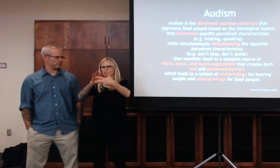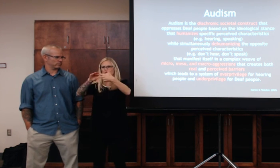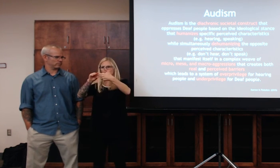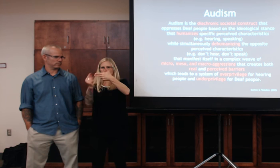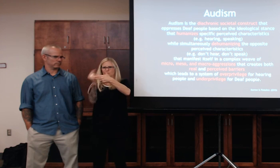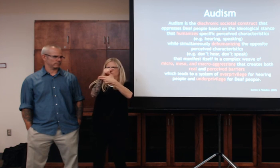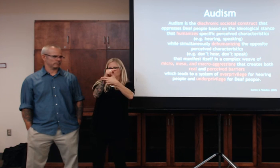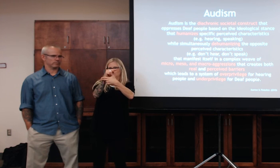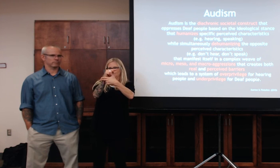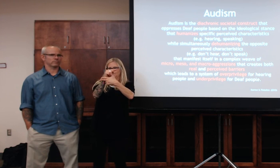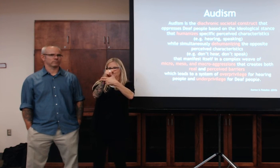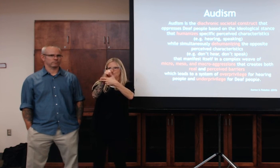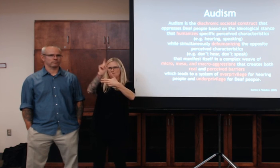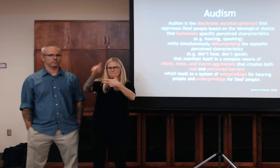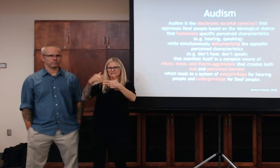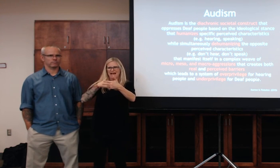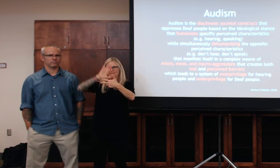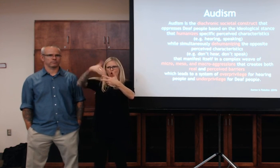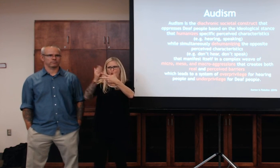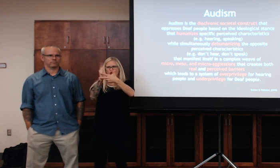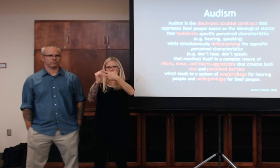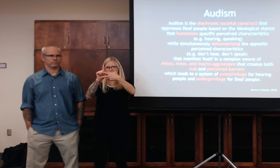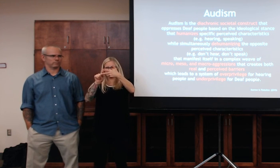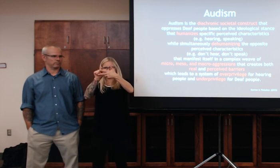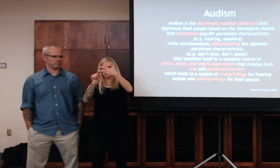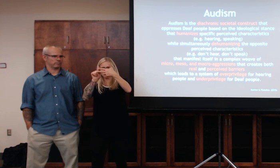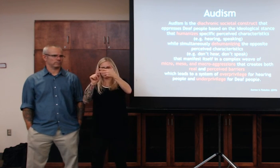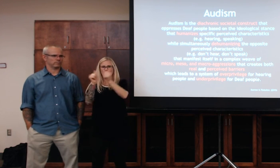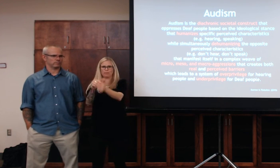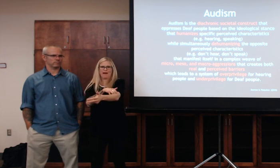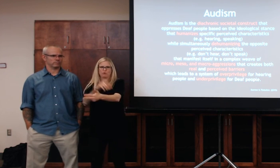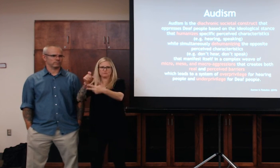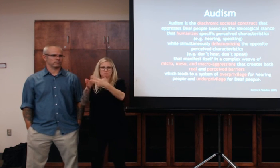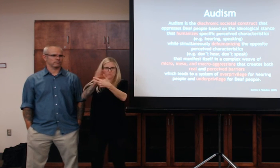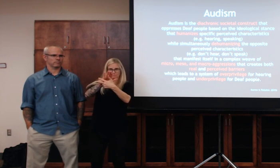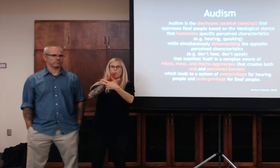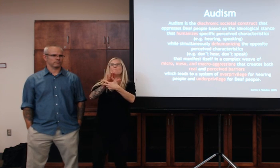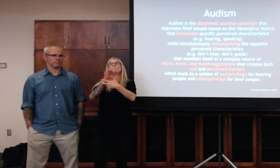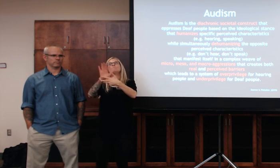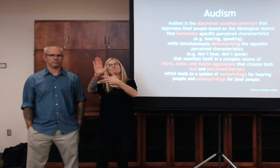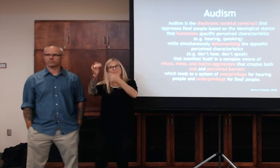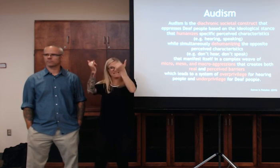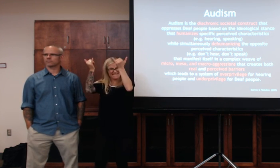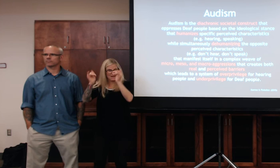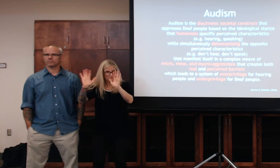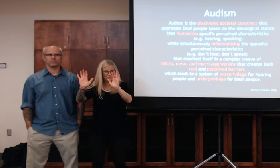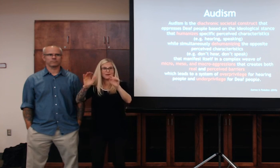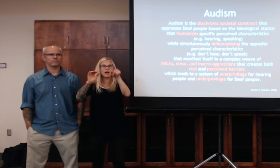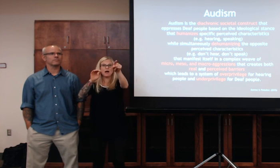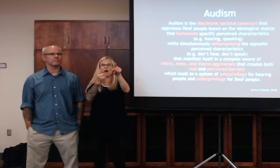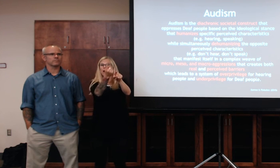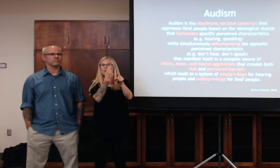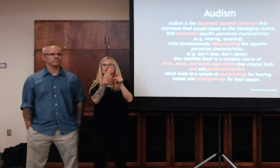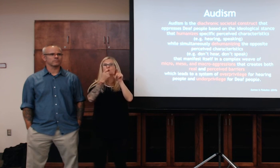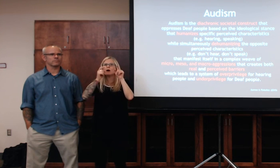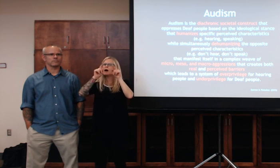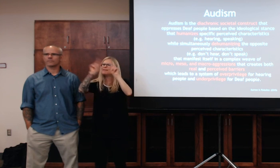requires power and prejudice. You have to have both power and prejudice, discrimination and prejudice with power, to have that